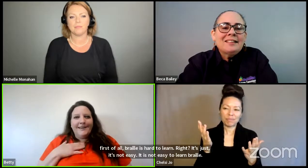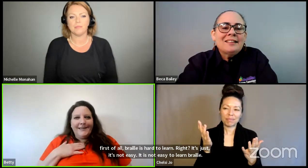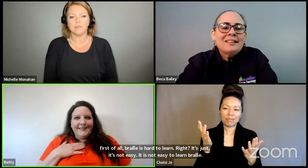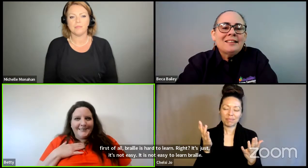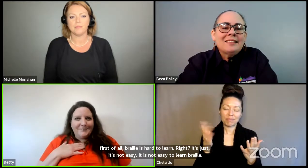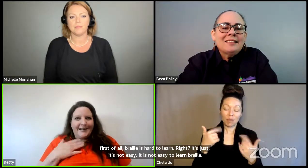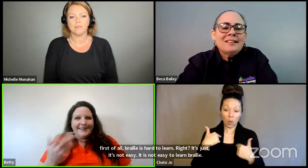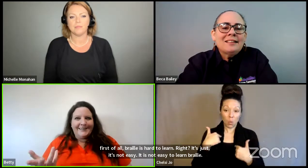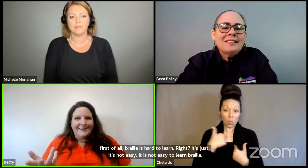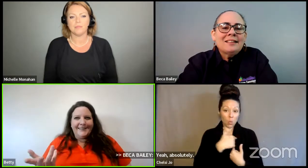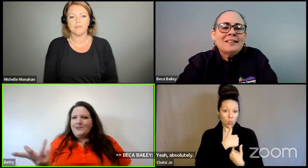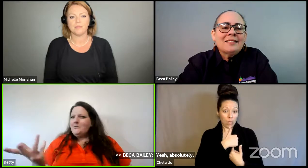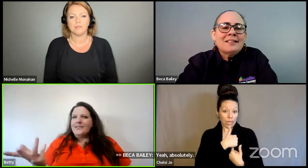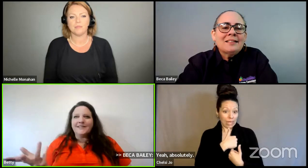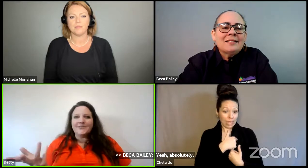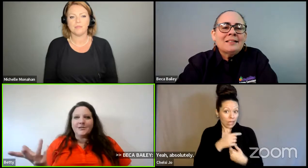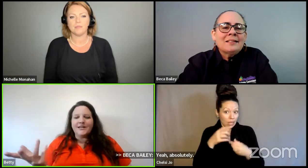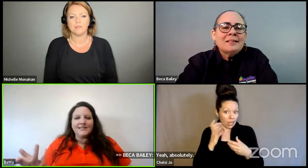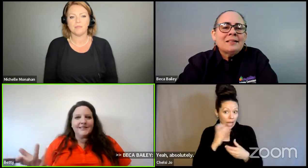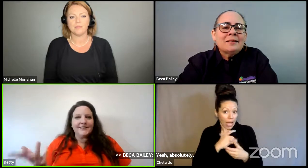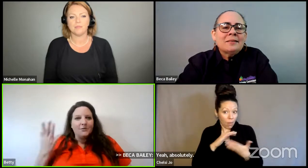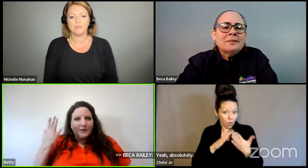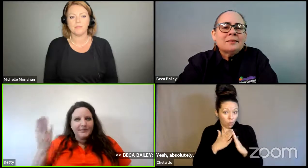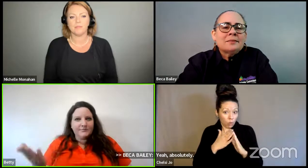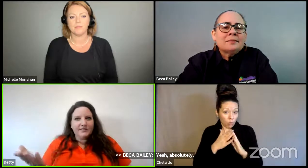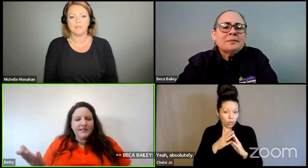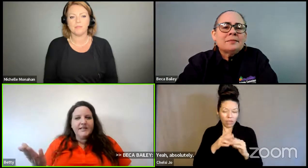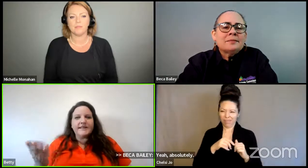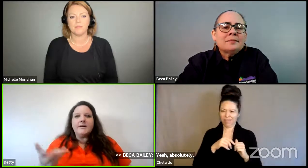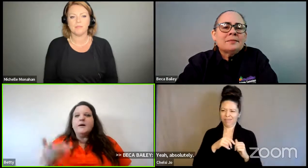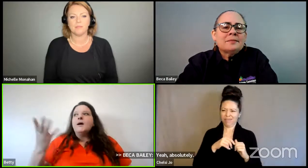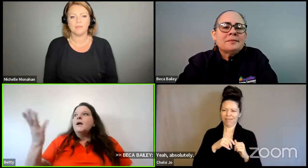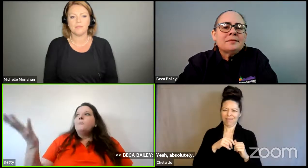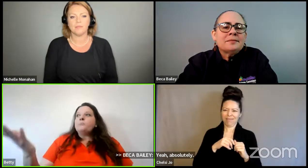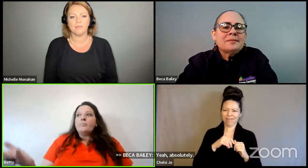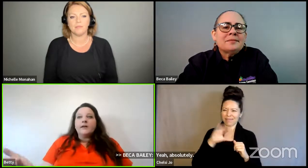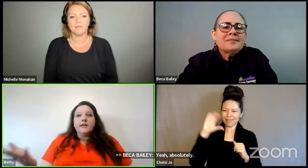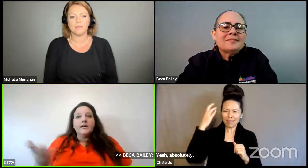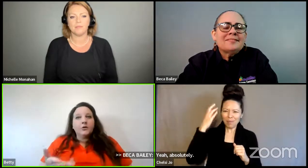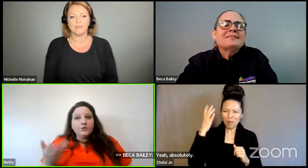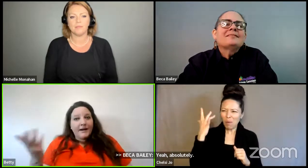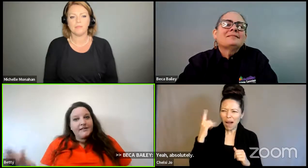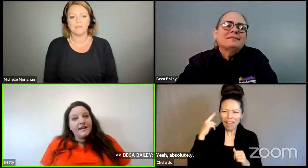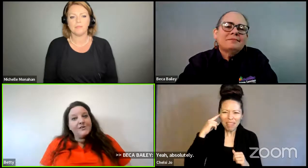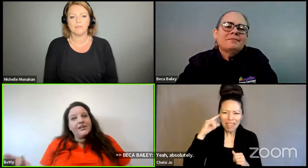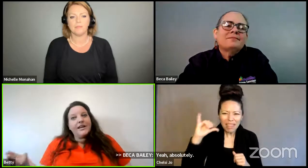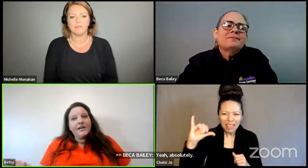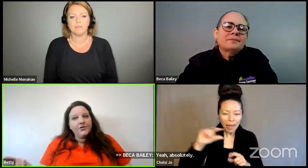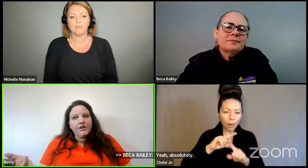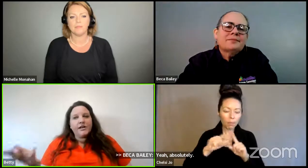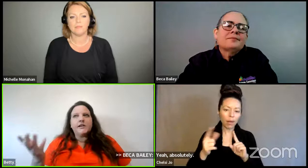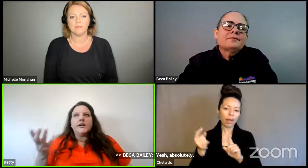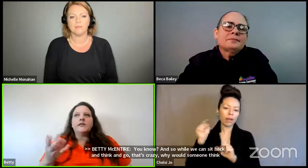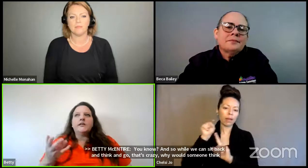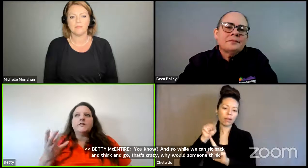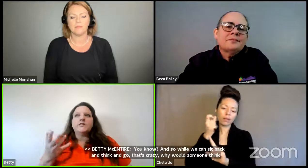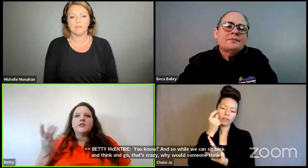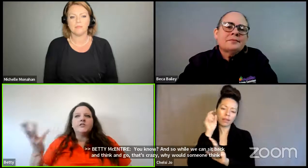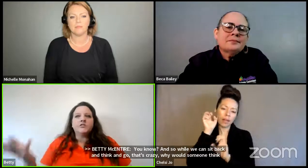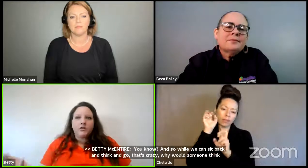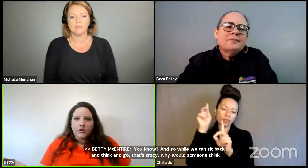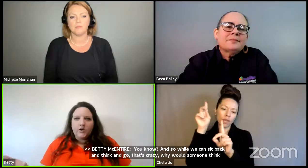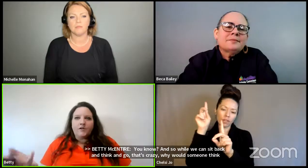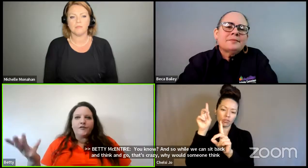while we can sit back and think and go, that's crazy, like, why would someone think that? But it goes back to education and